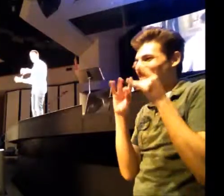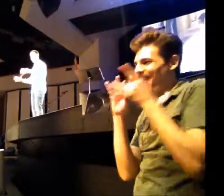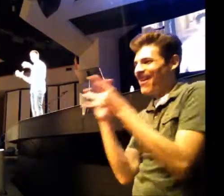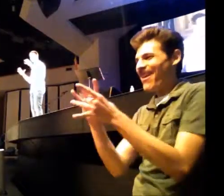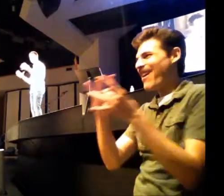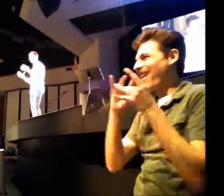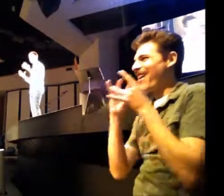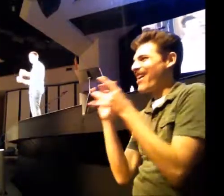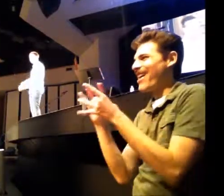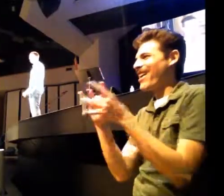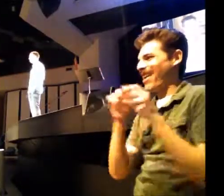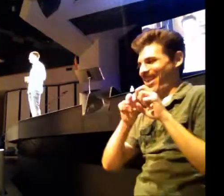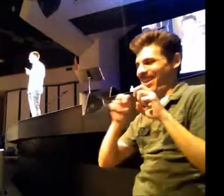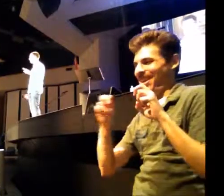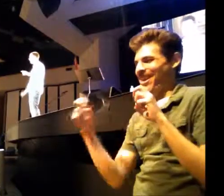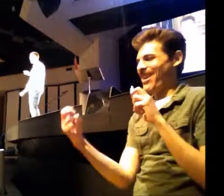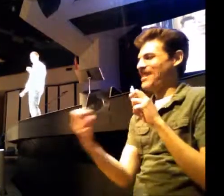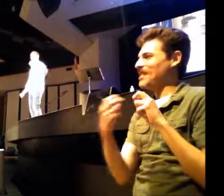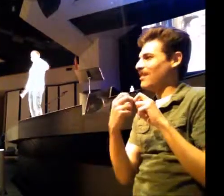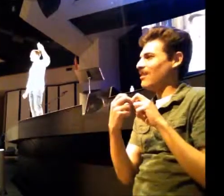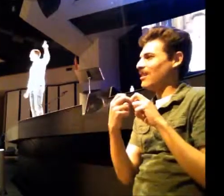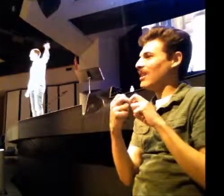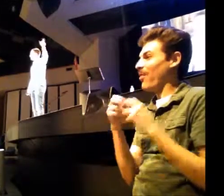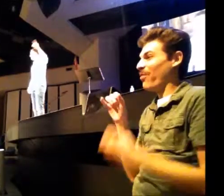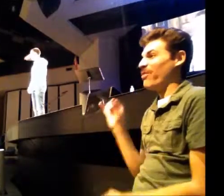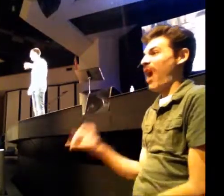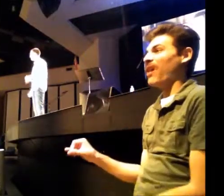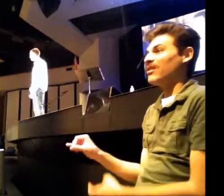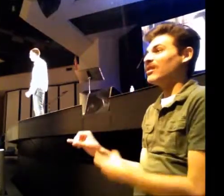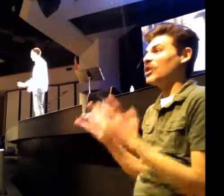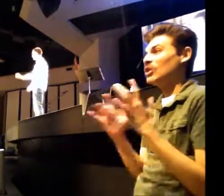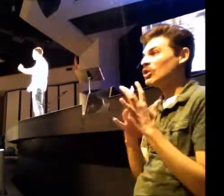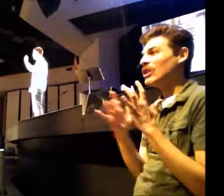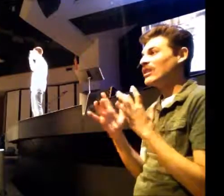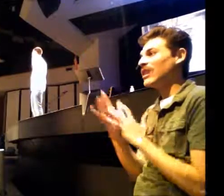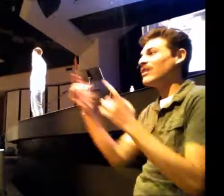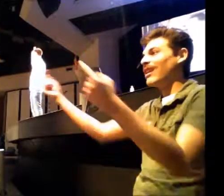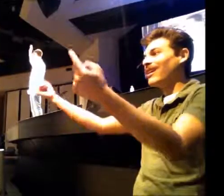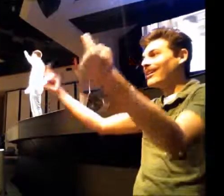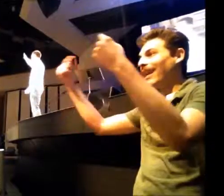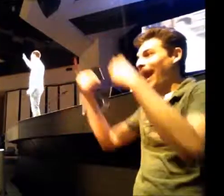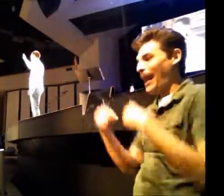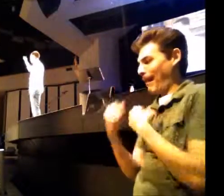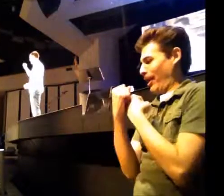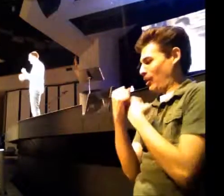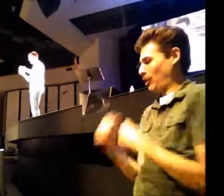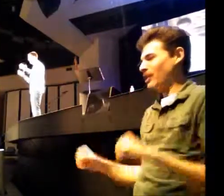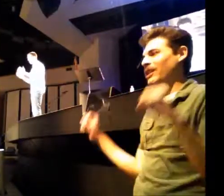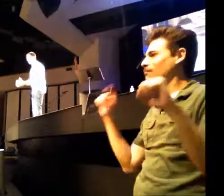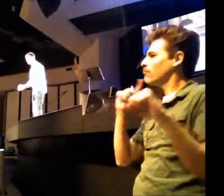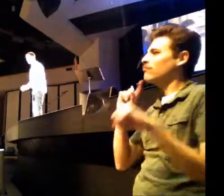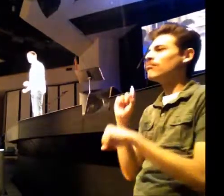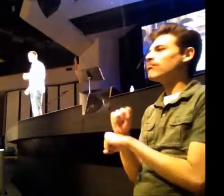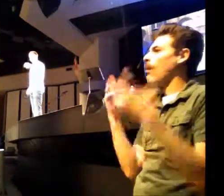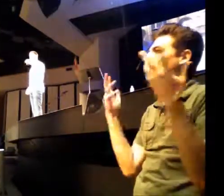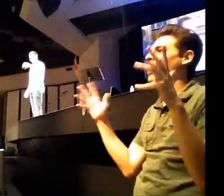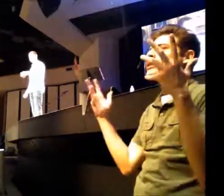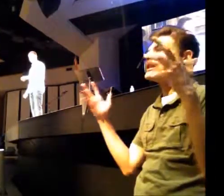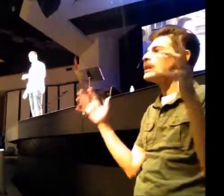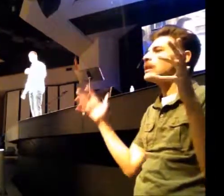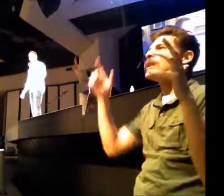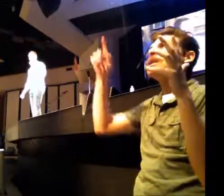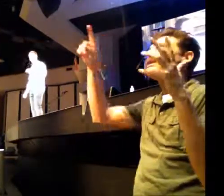unites us all in this very place to declare that we have been set free, that Jesus is all there is, that he redeems us,